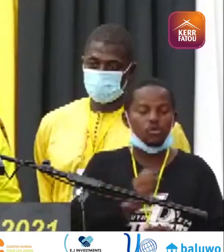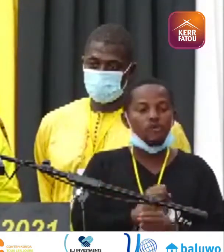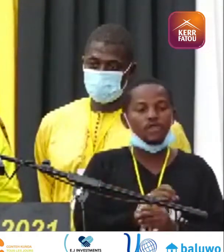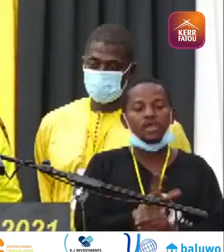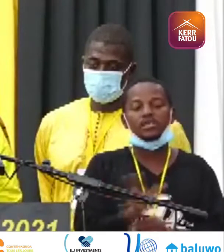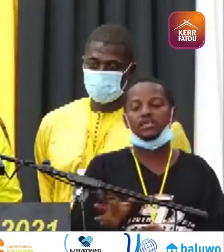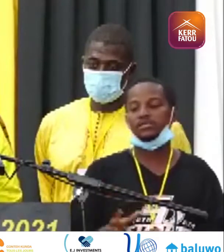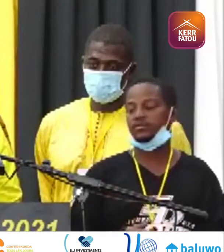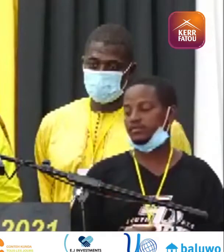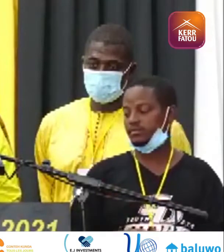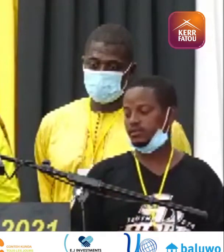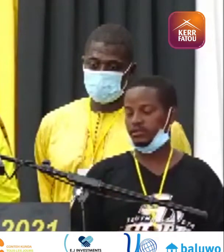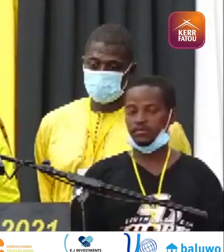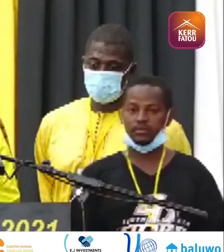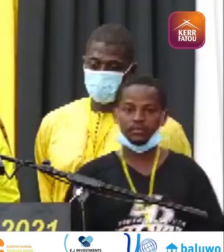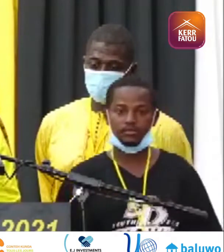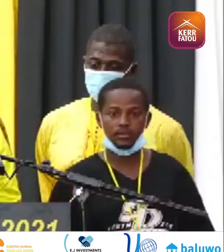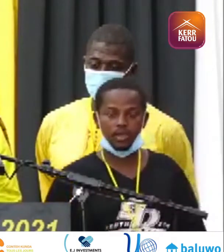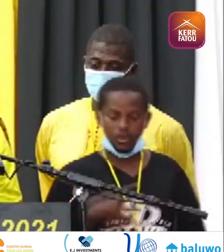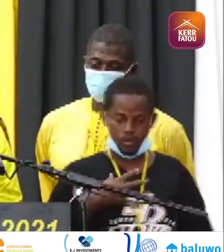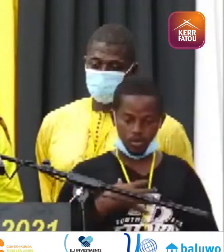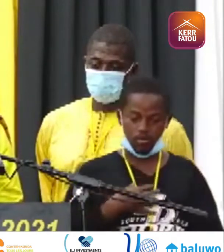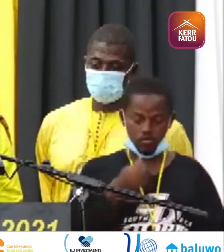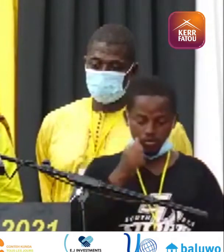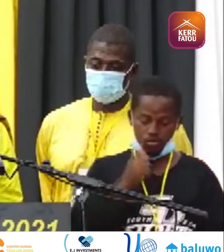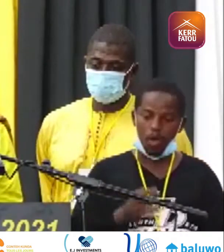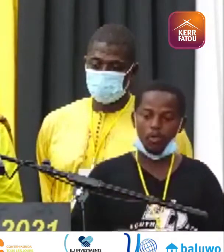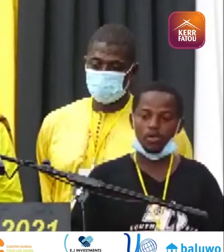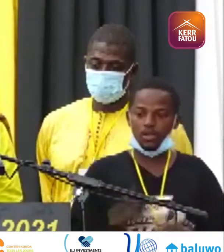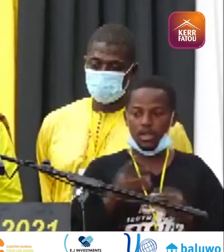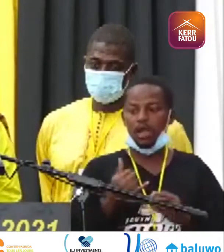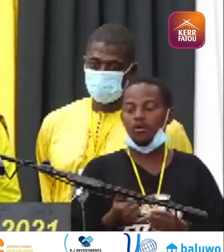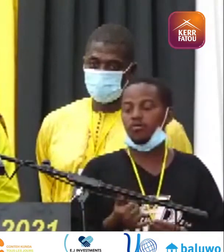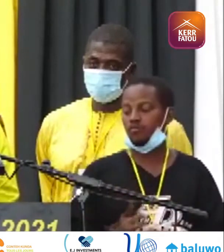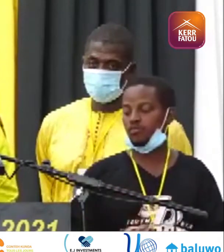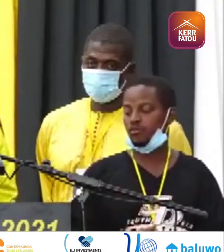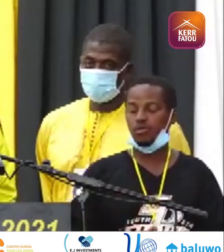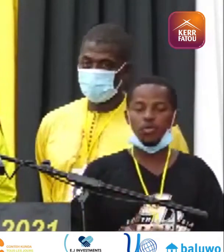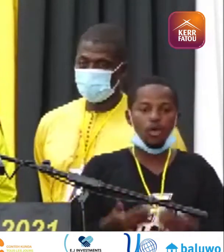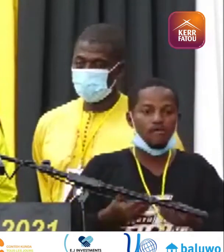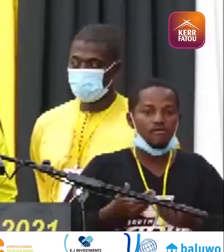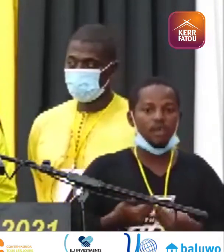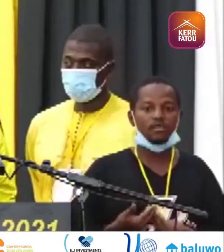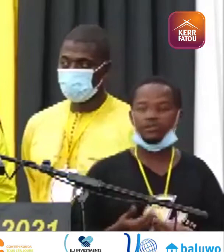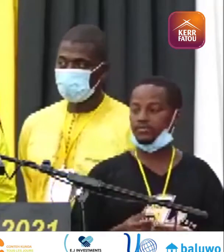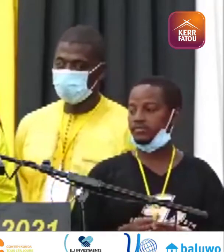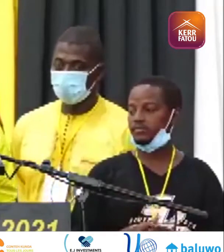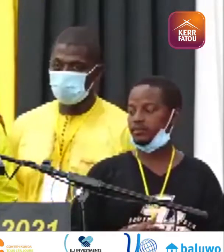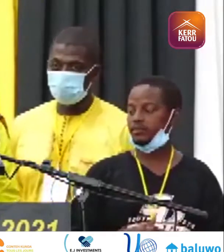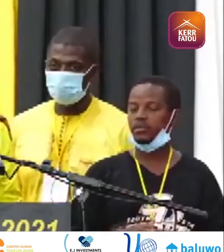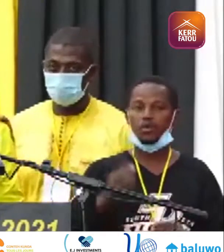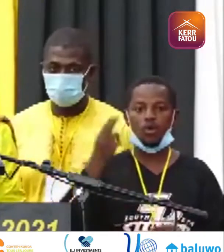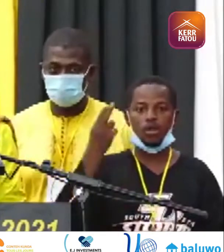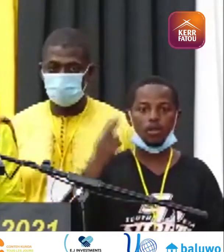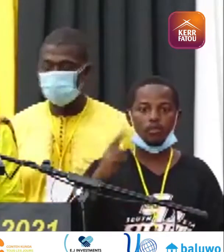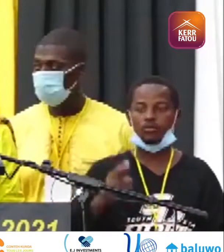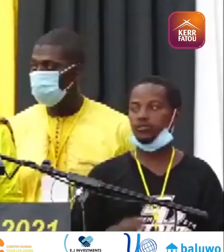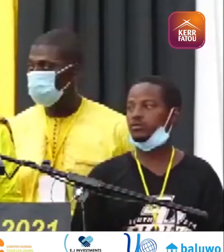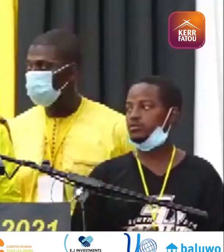COVID-19. I want to take the opportunity now to invite